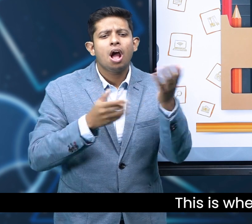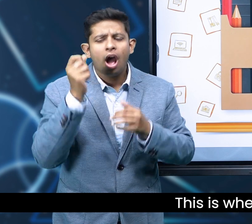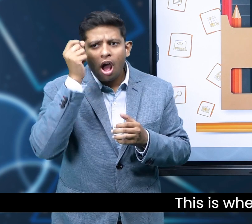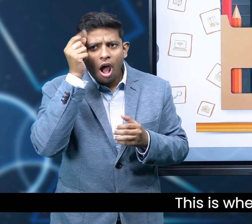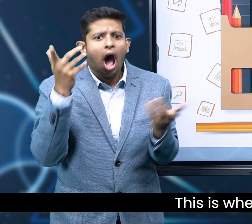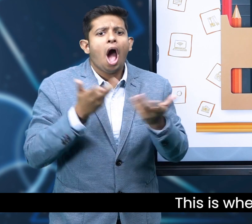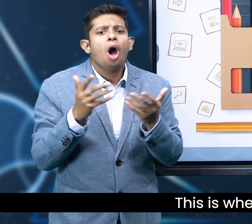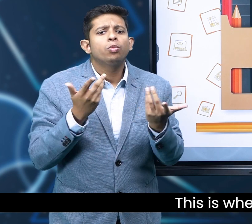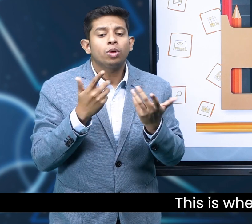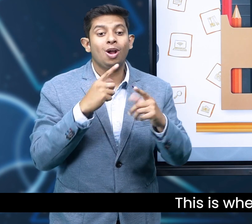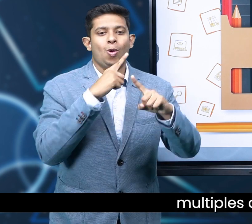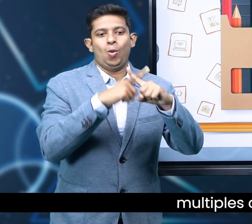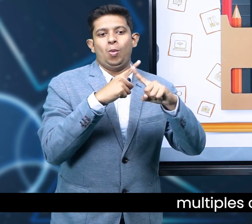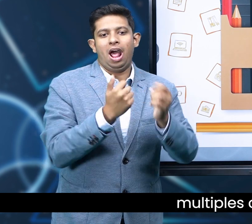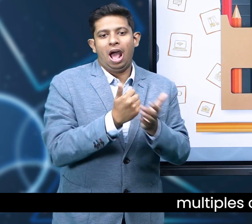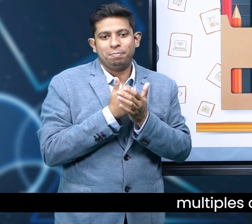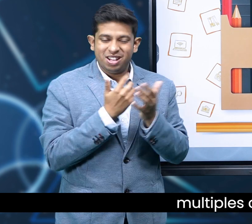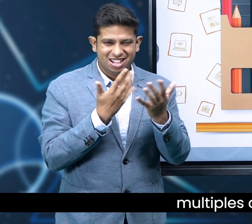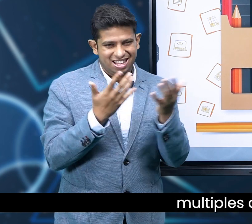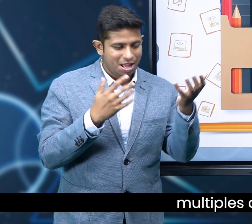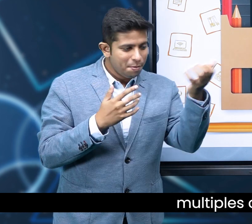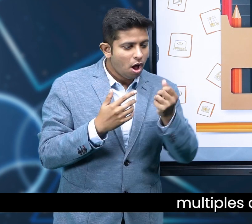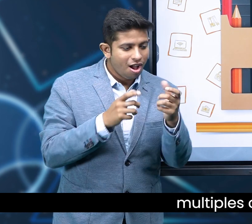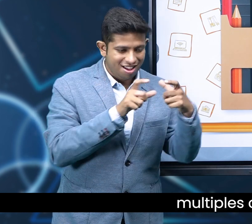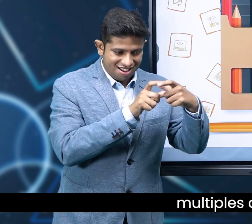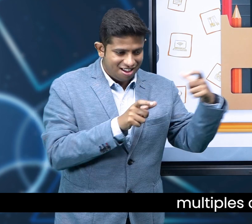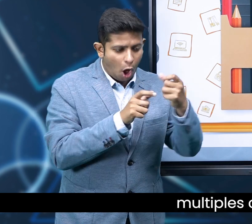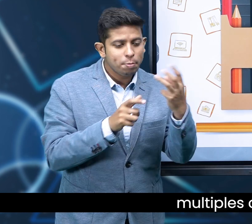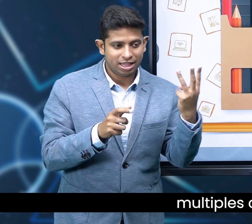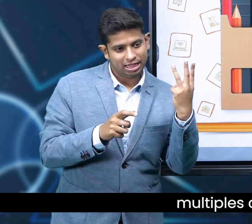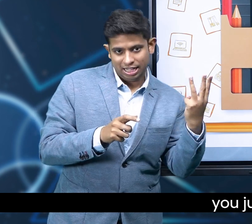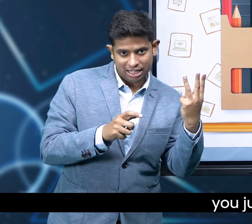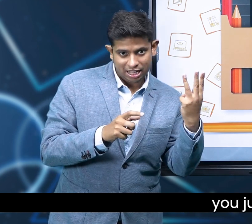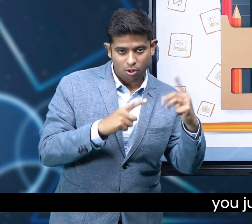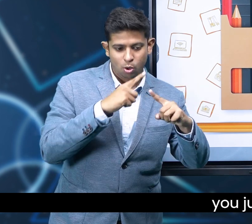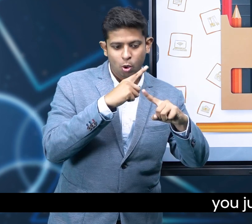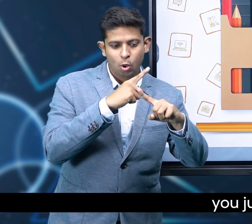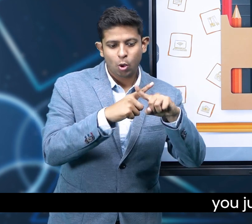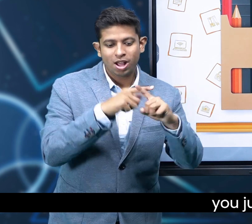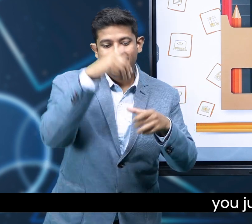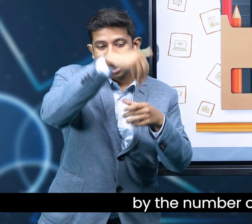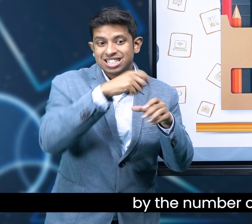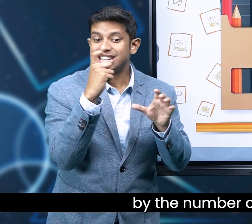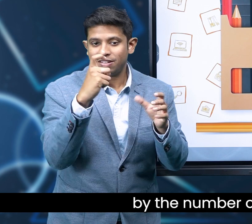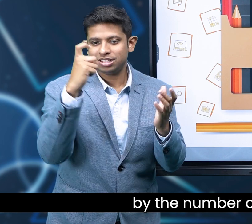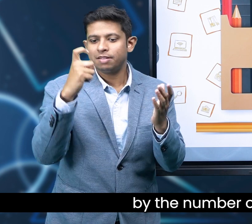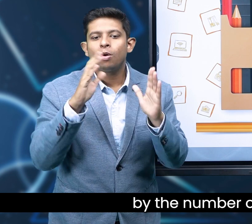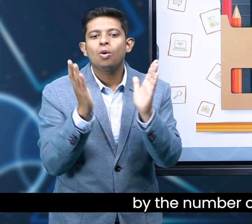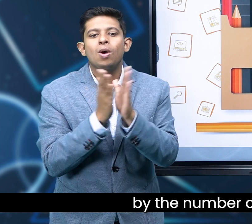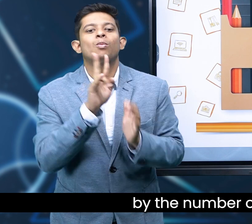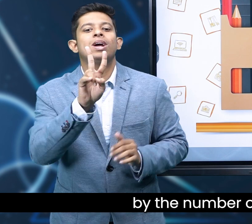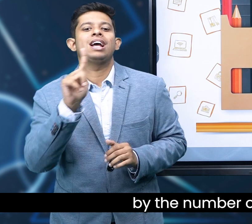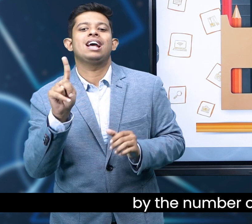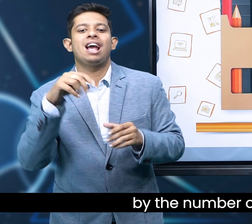This is where understanding multiples comes in handy. You just multiply 7 by the number of packs to get the total.